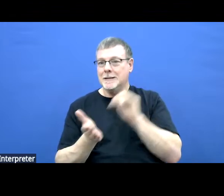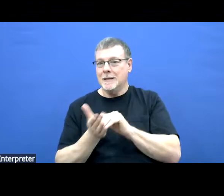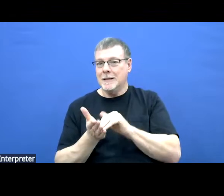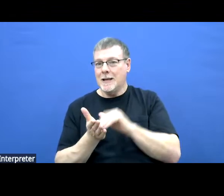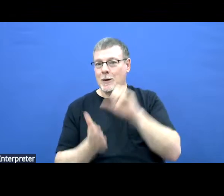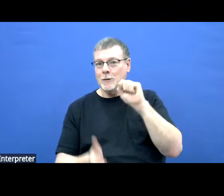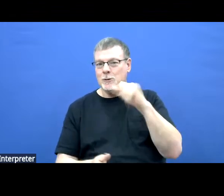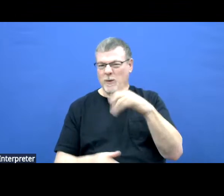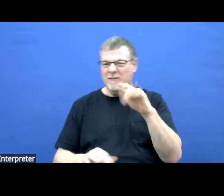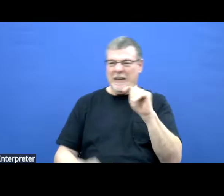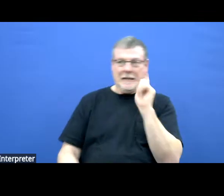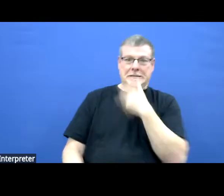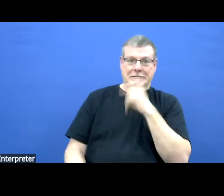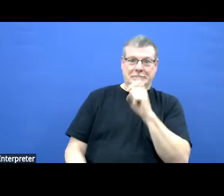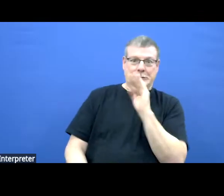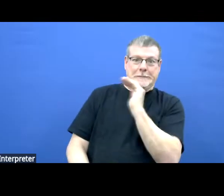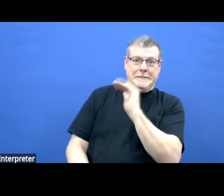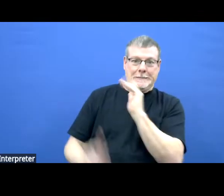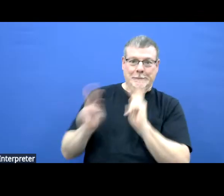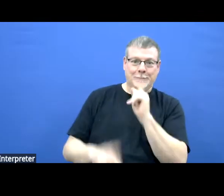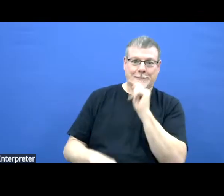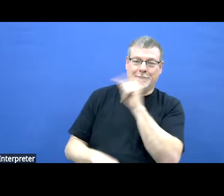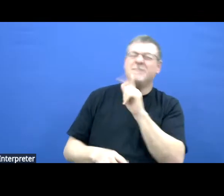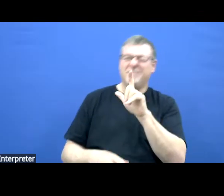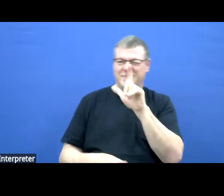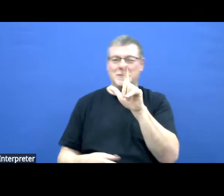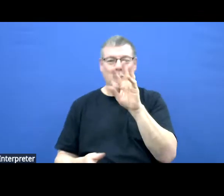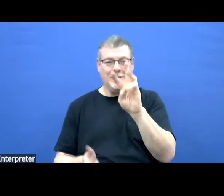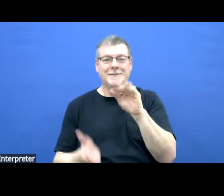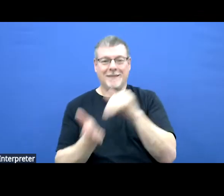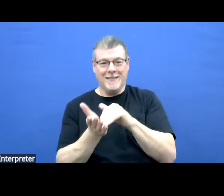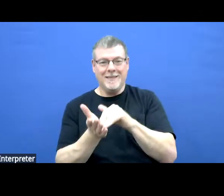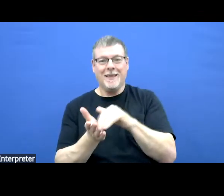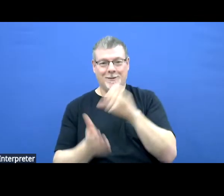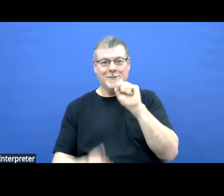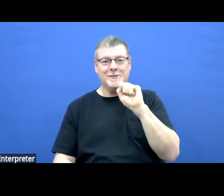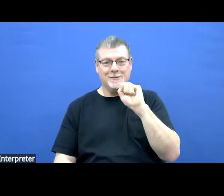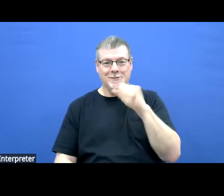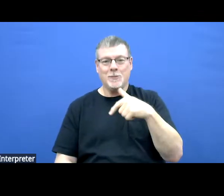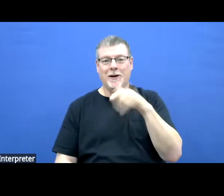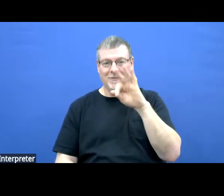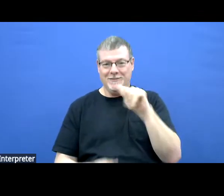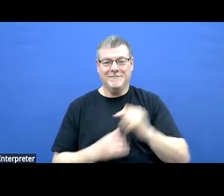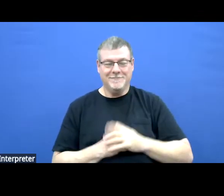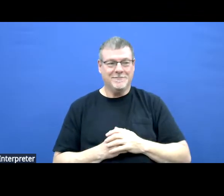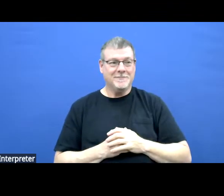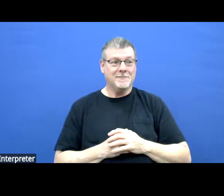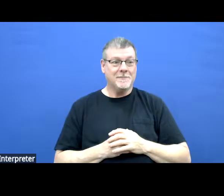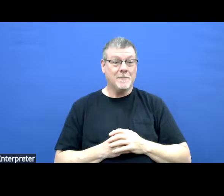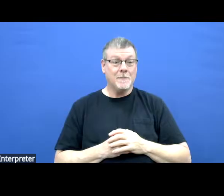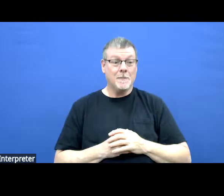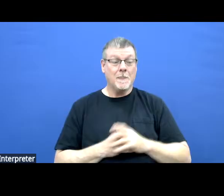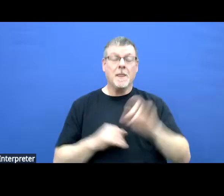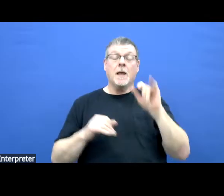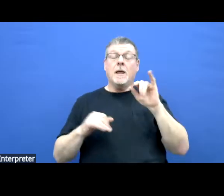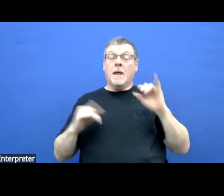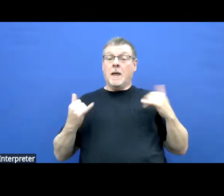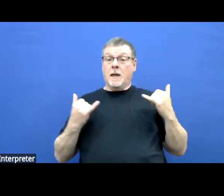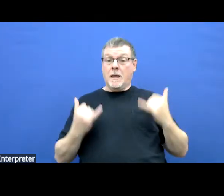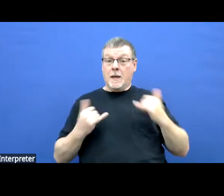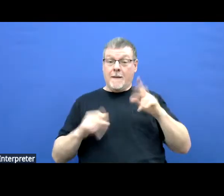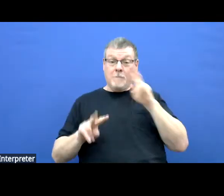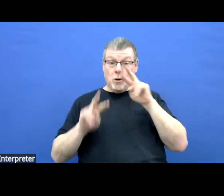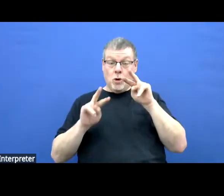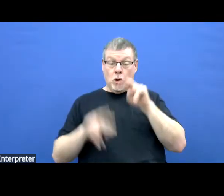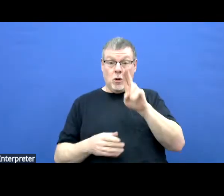Number of people are back there. 26,000 square feet of outdoor play space. So if you look at the current U